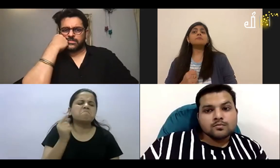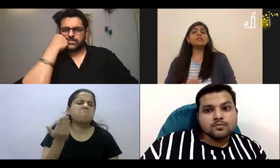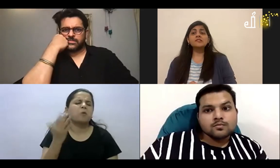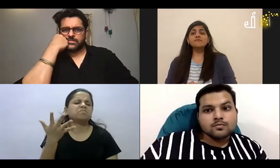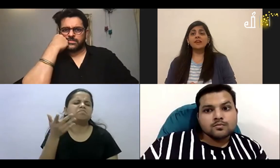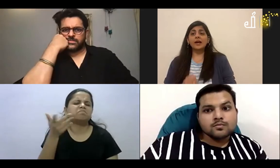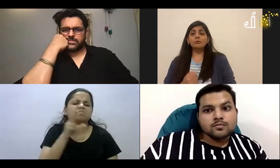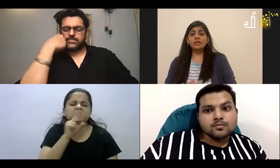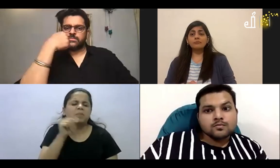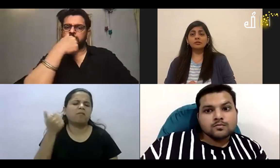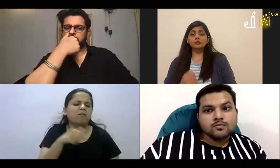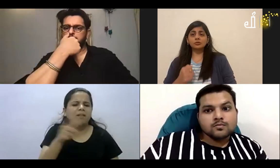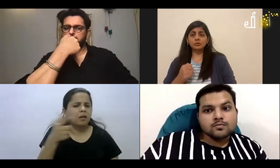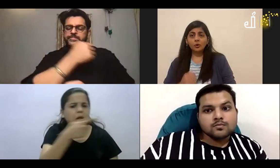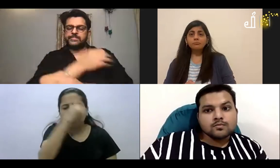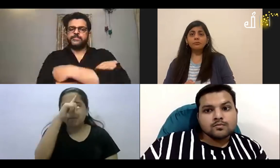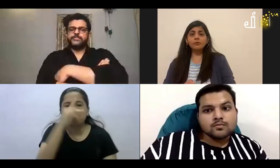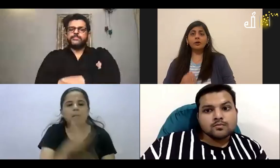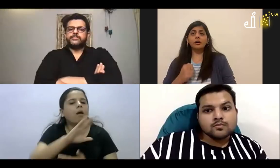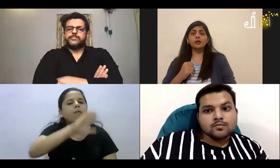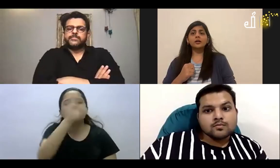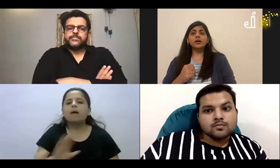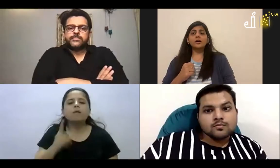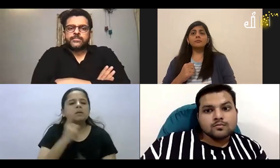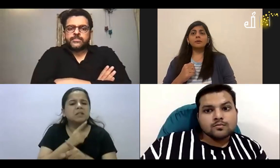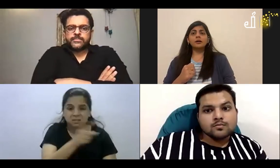never believed that I would be able to scope or